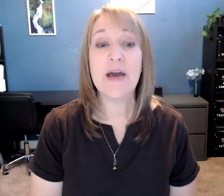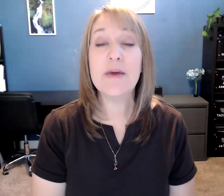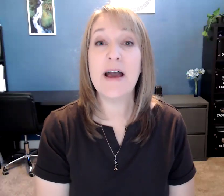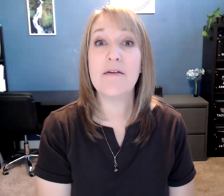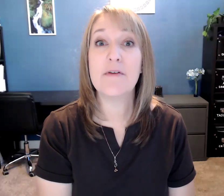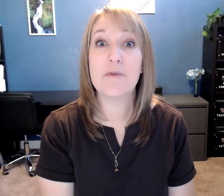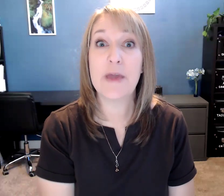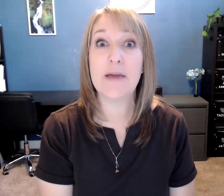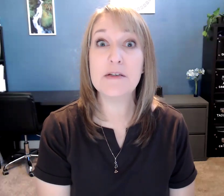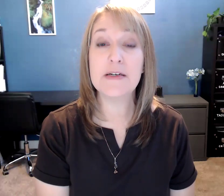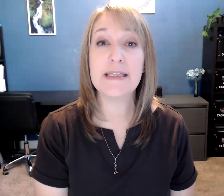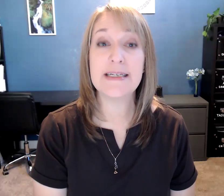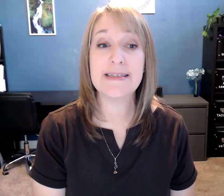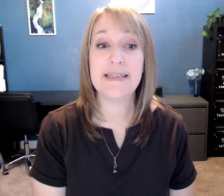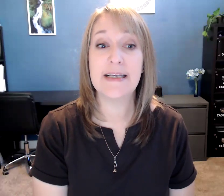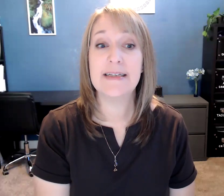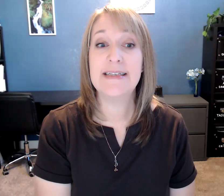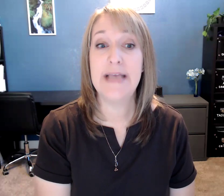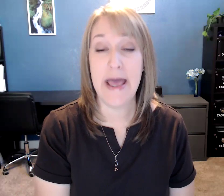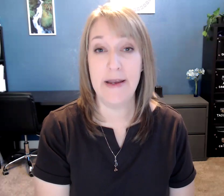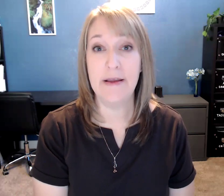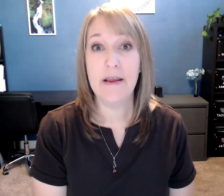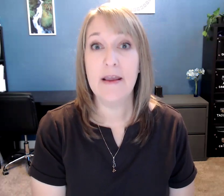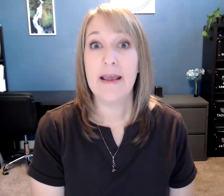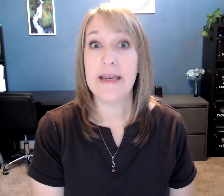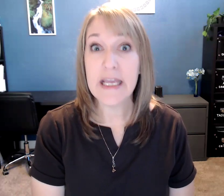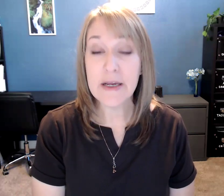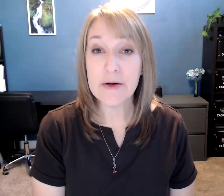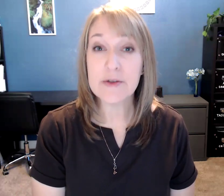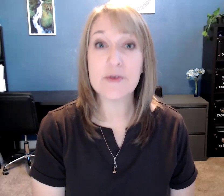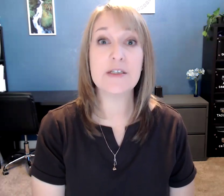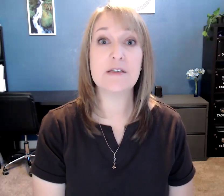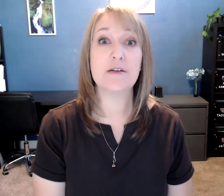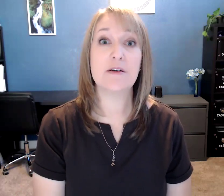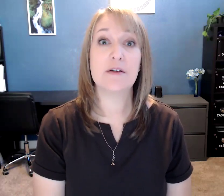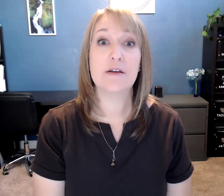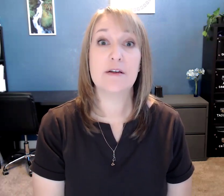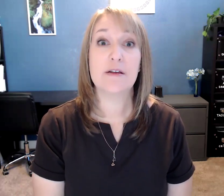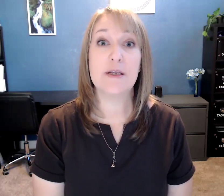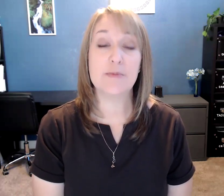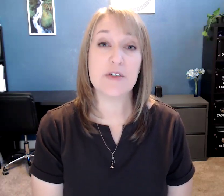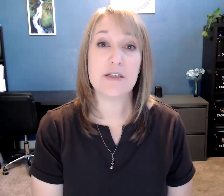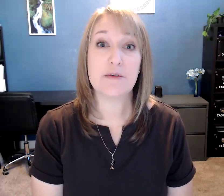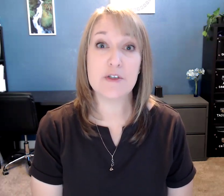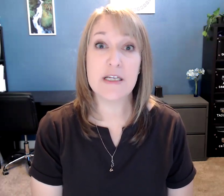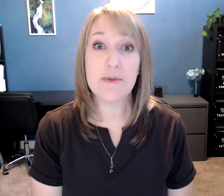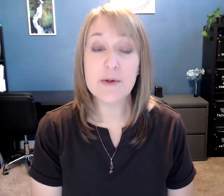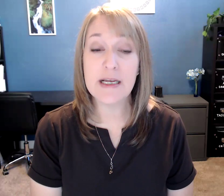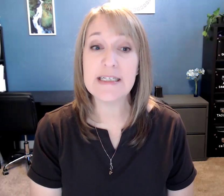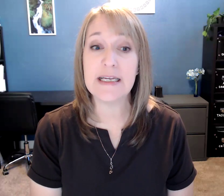Now we have vocabulary list 10. And here you're going to learn numbers 13 through